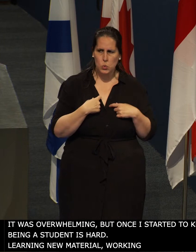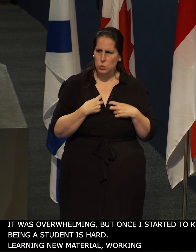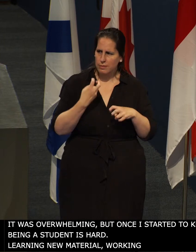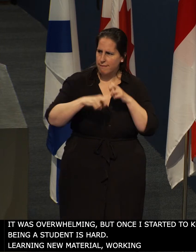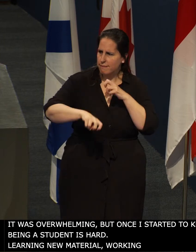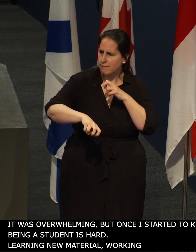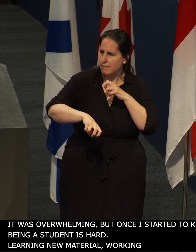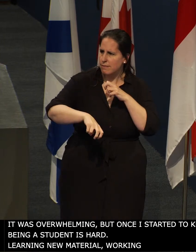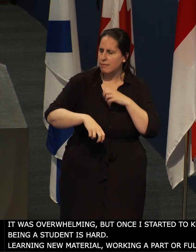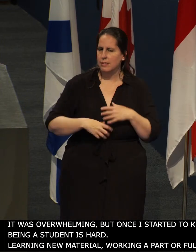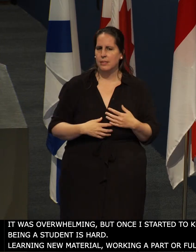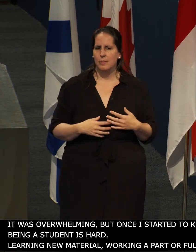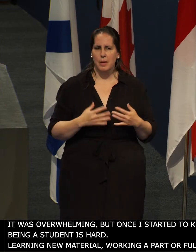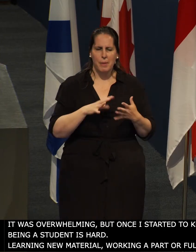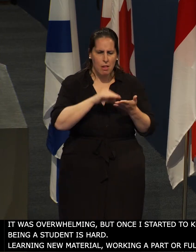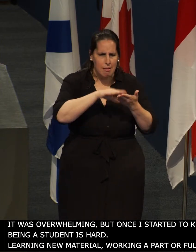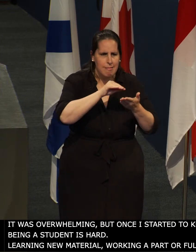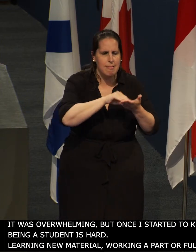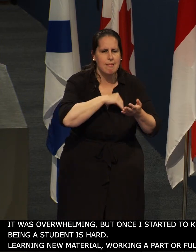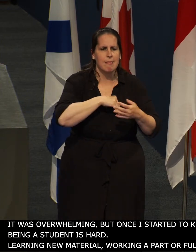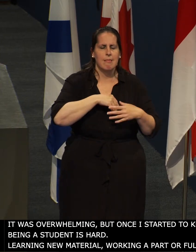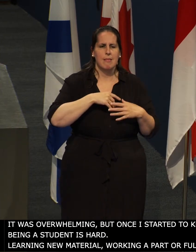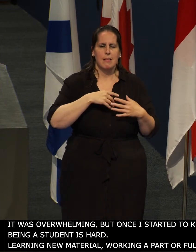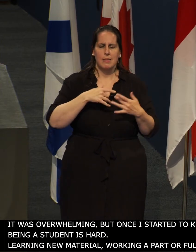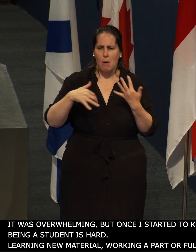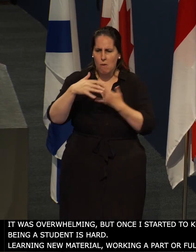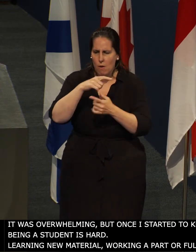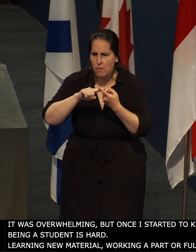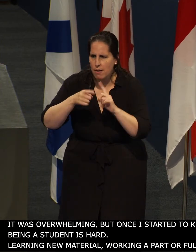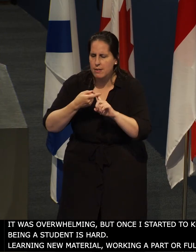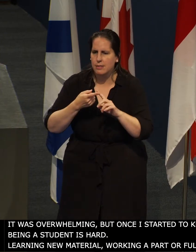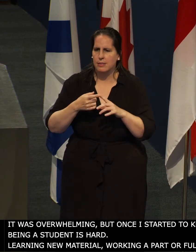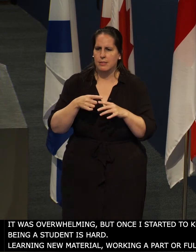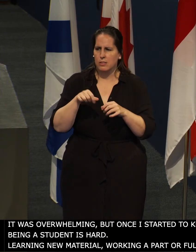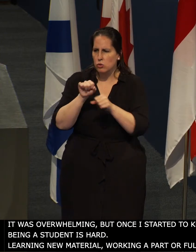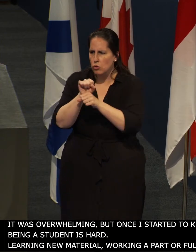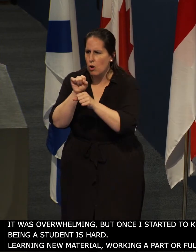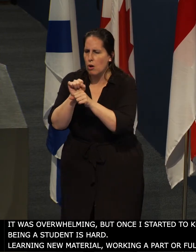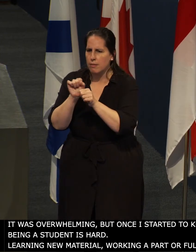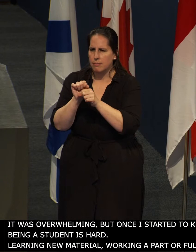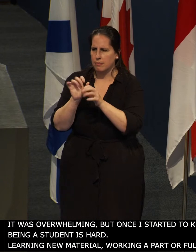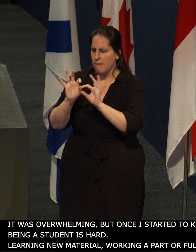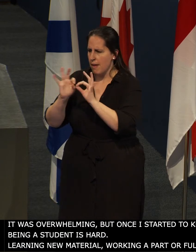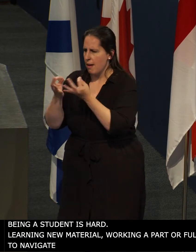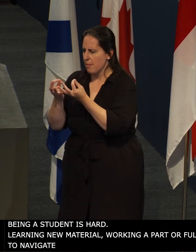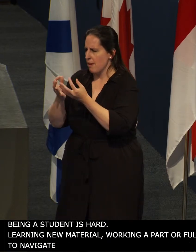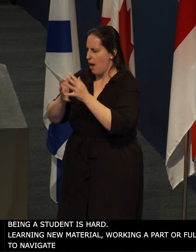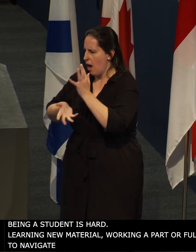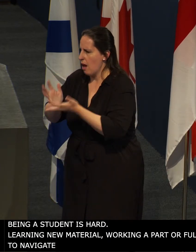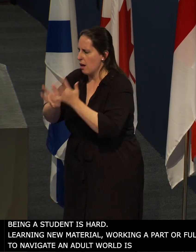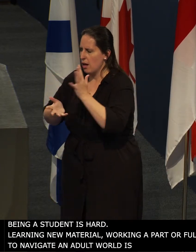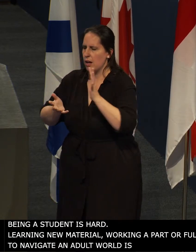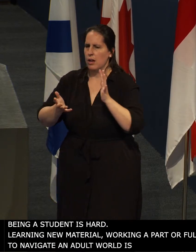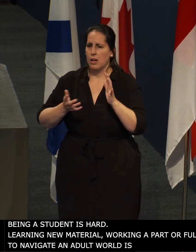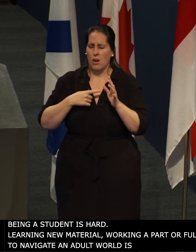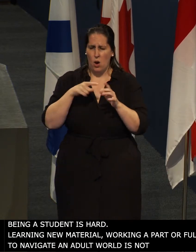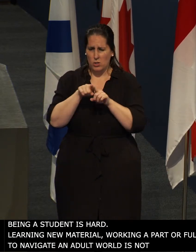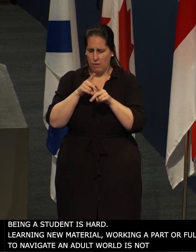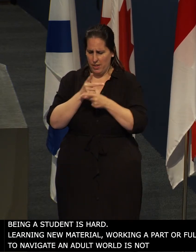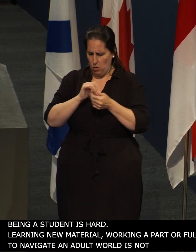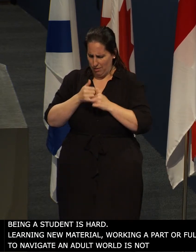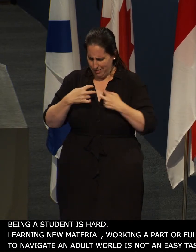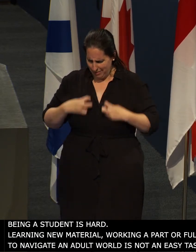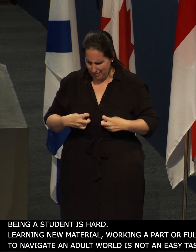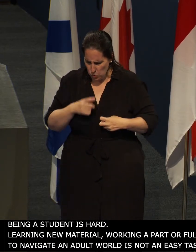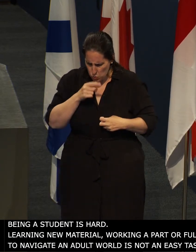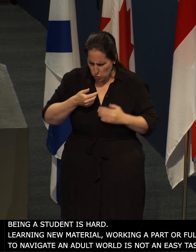job, keeping up with the social life, and learning to navigate an adult world is not an easy task. Now, if I think being